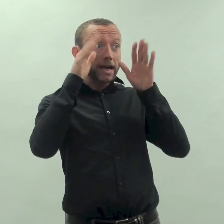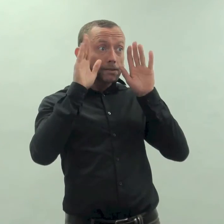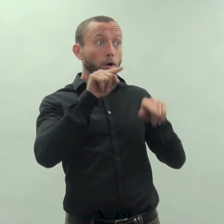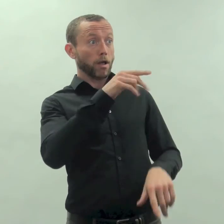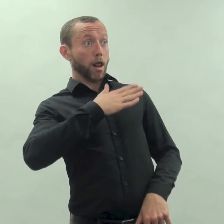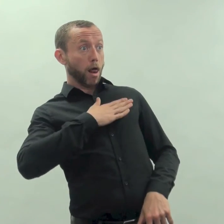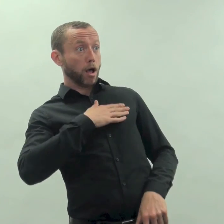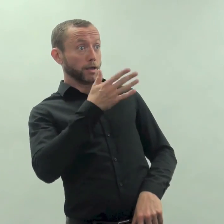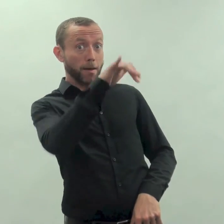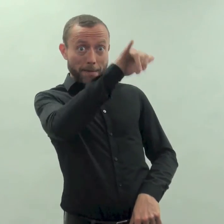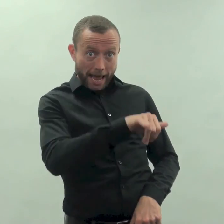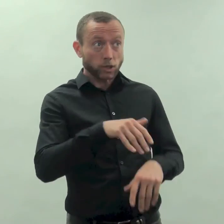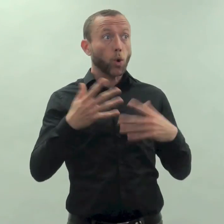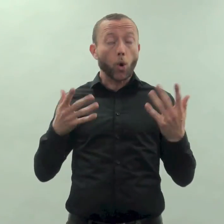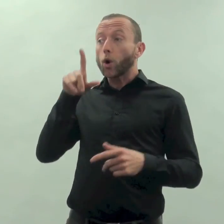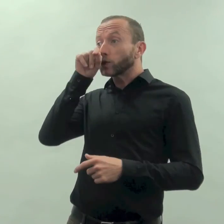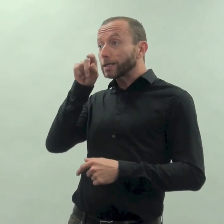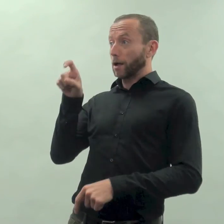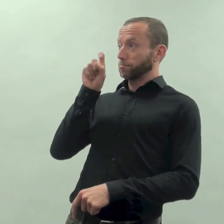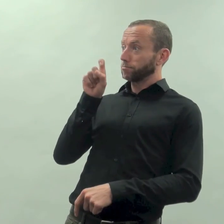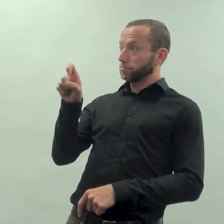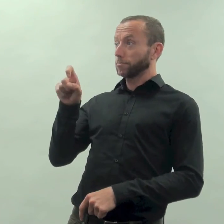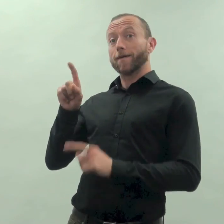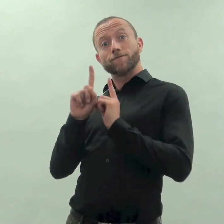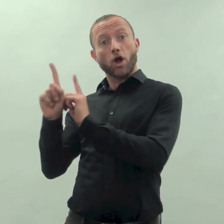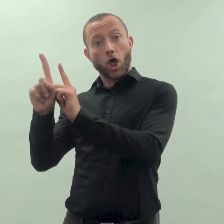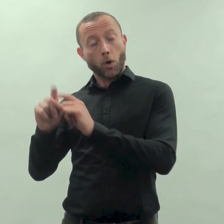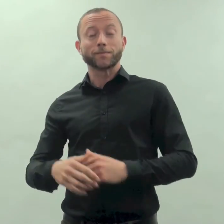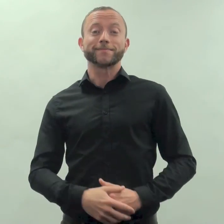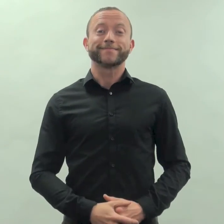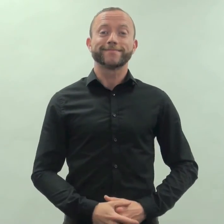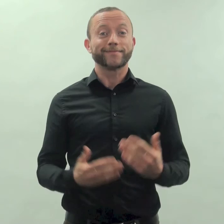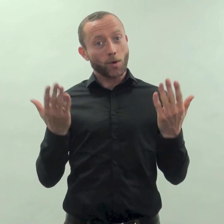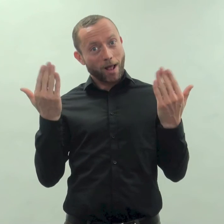we'd love you to follow us. Thank you.